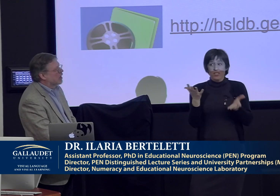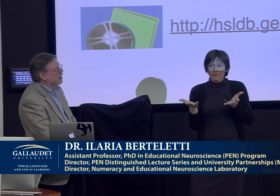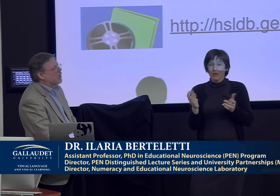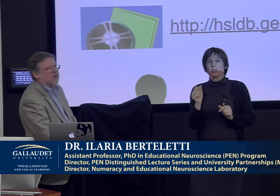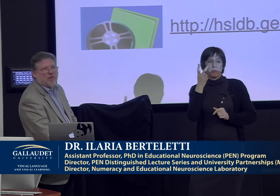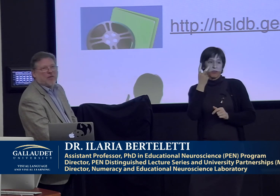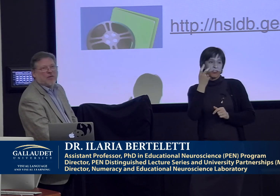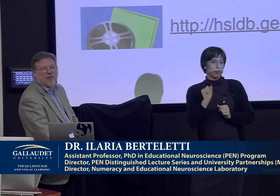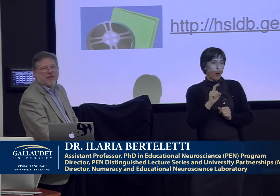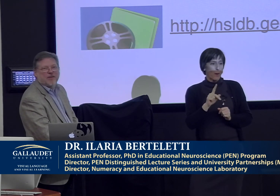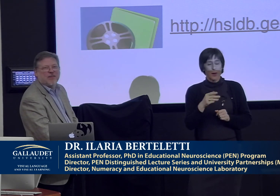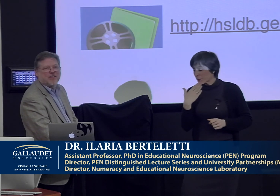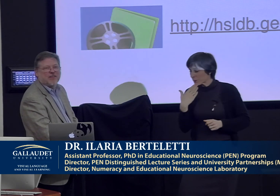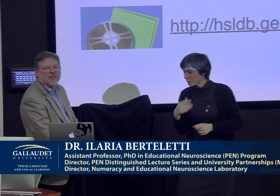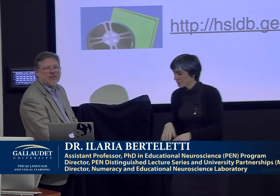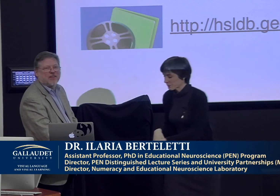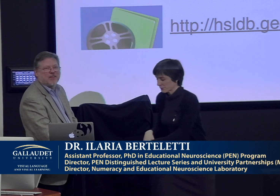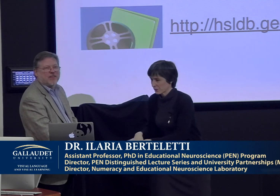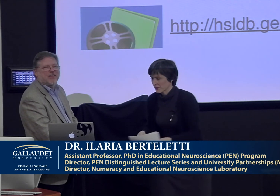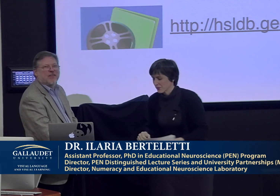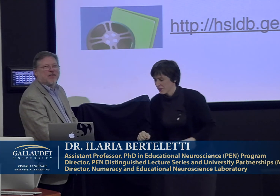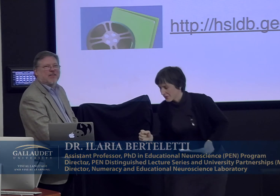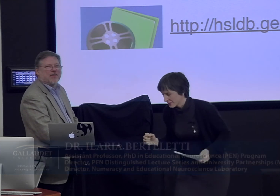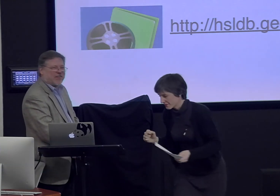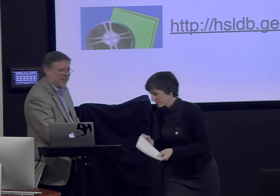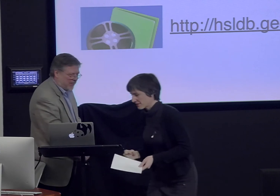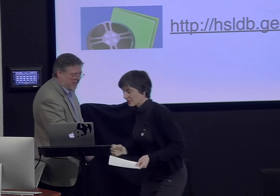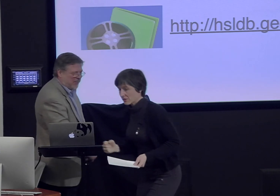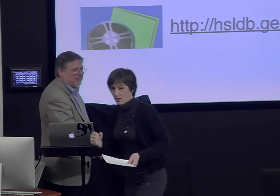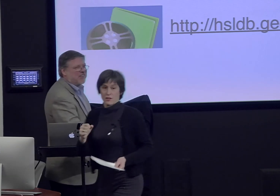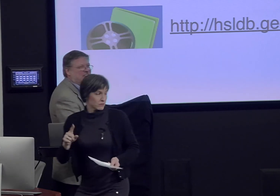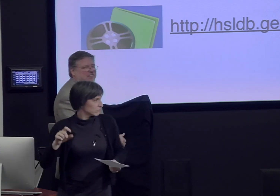for maybe 3 questions. Thank you.